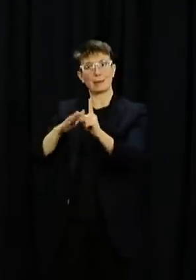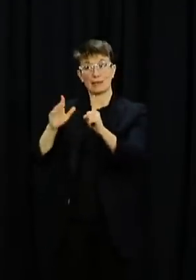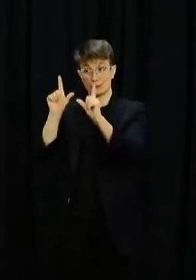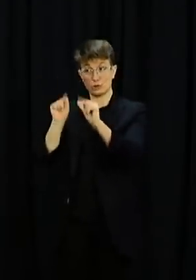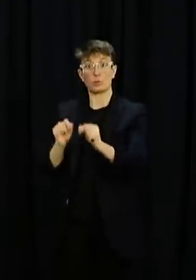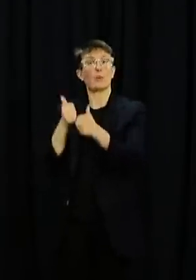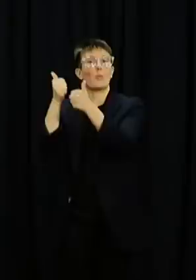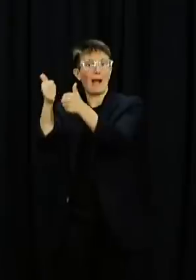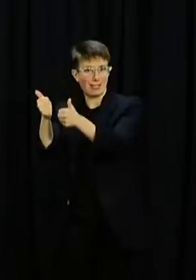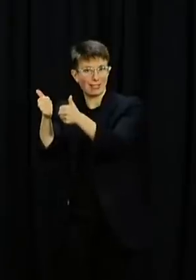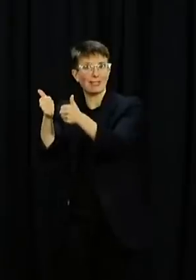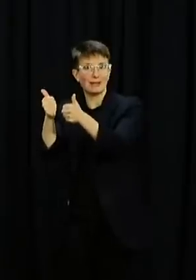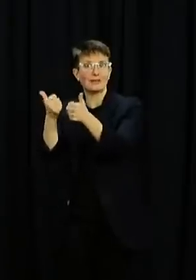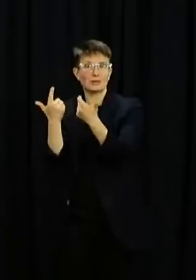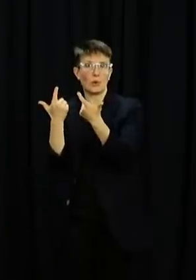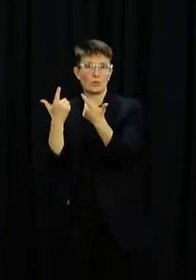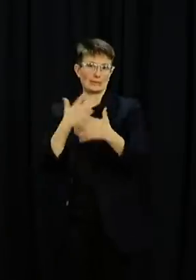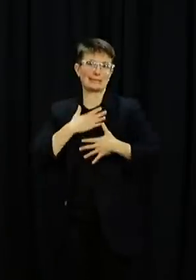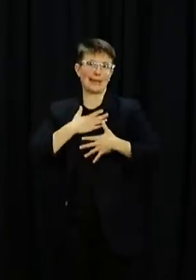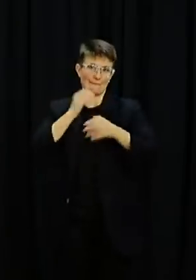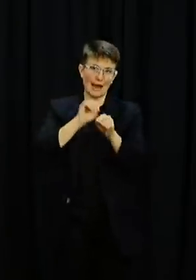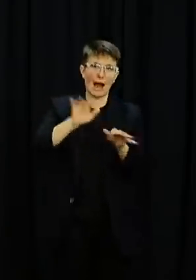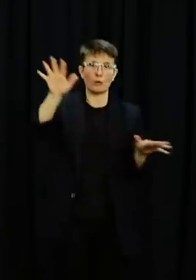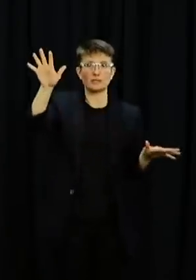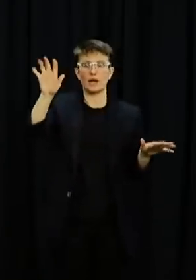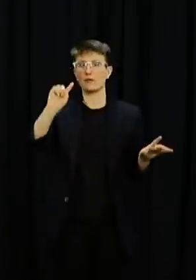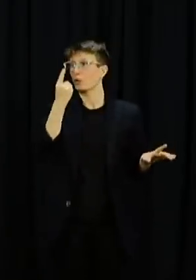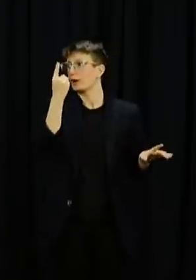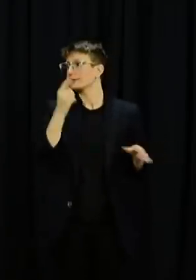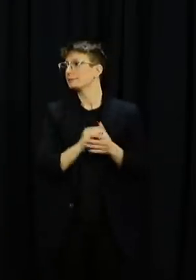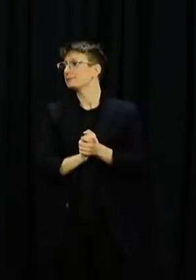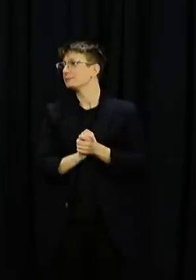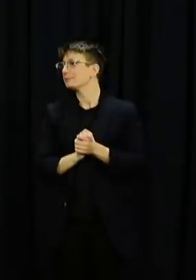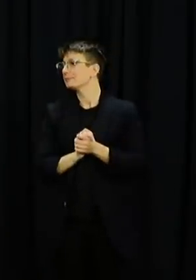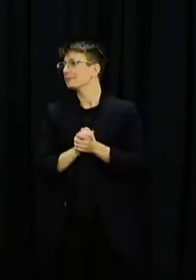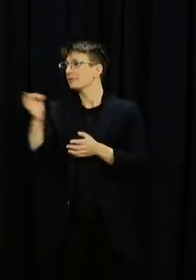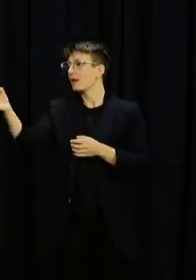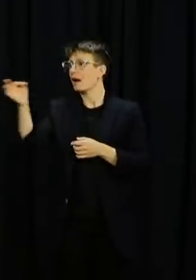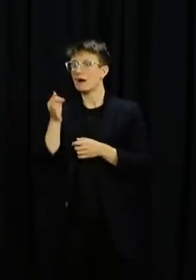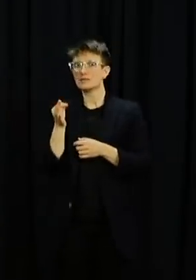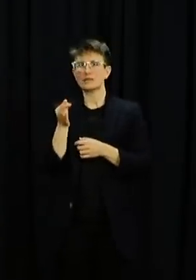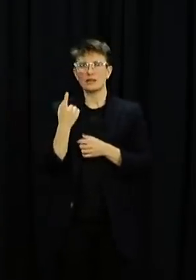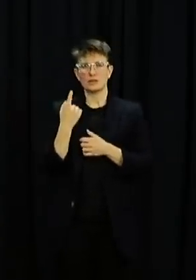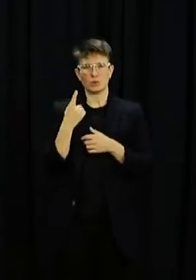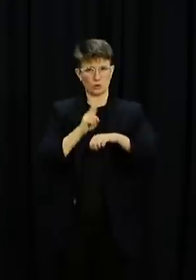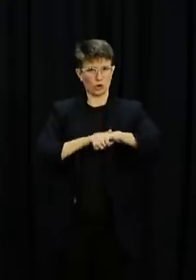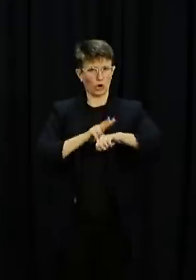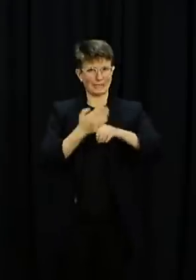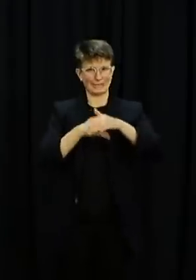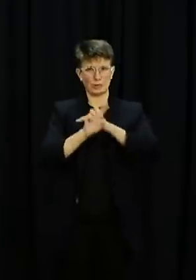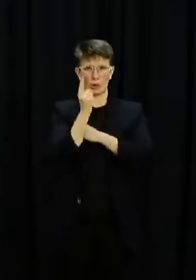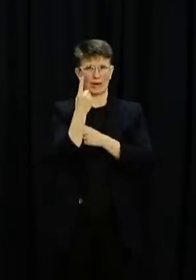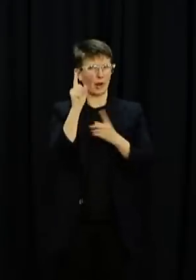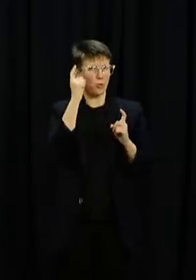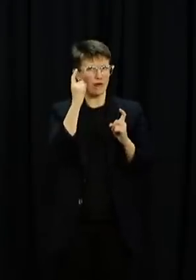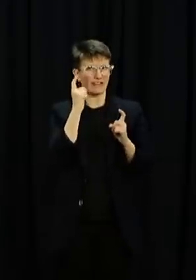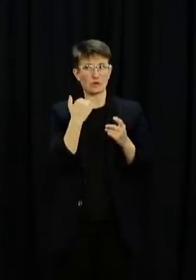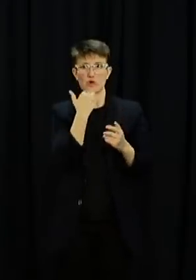Auckland. GPs in Auckland are concerned that they're going to run out of swabs. Is the Ministry doing anything around that? And is there